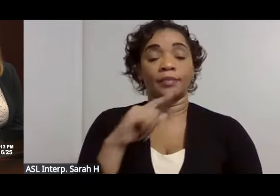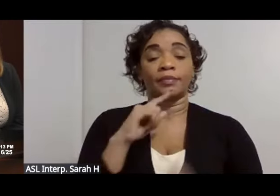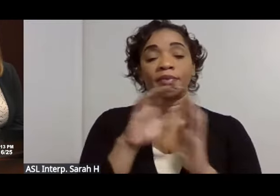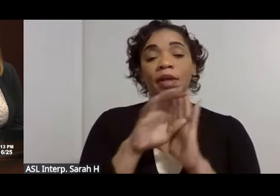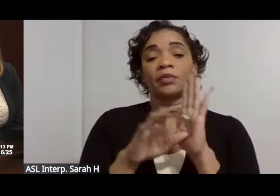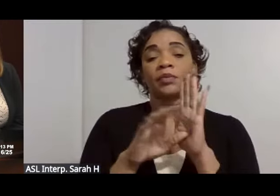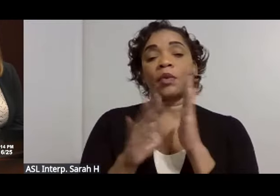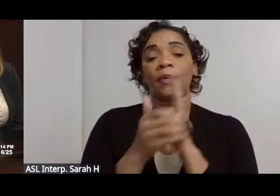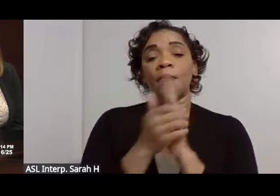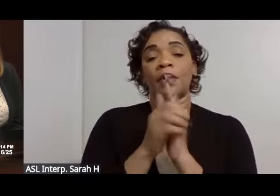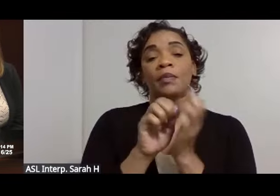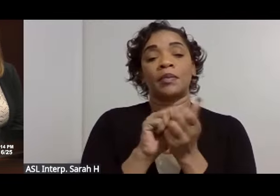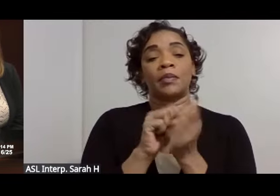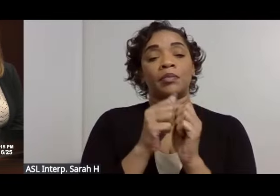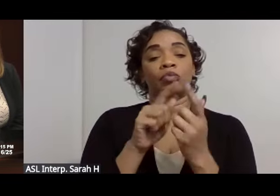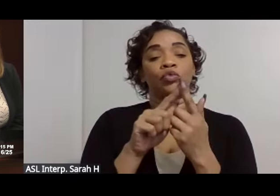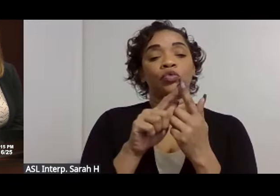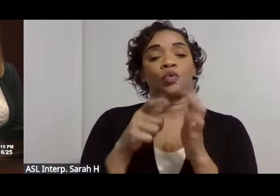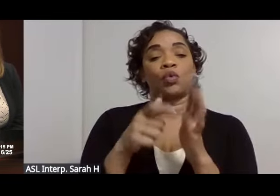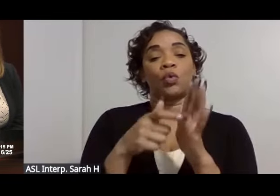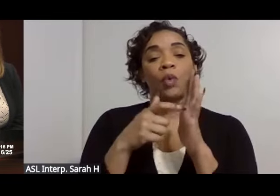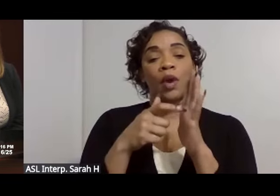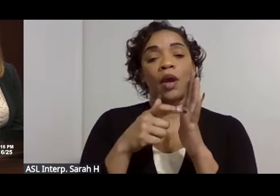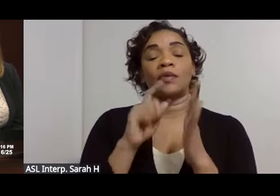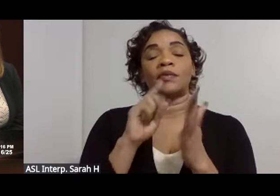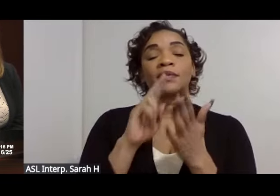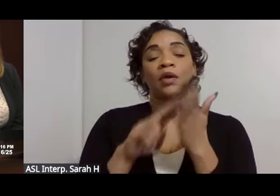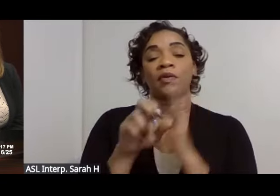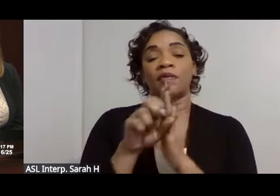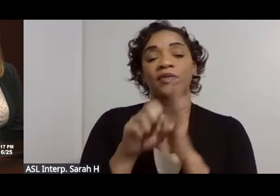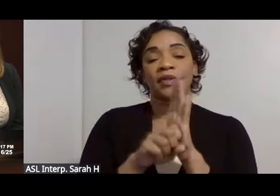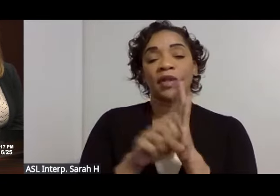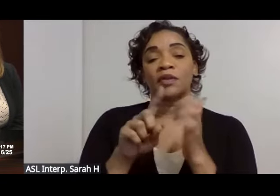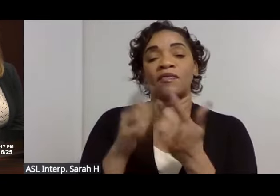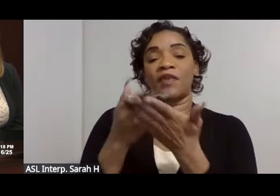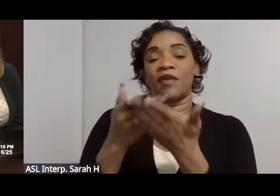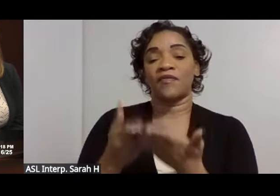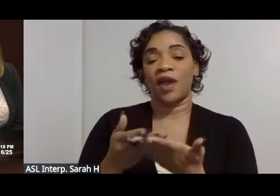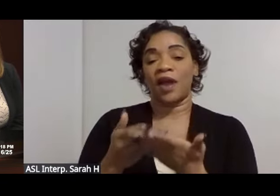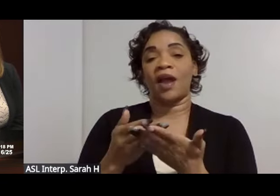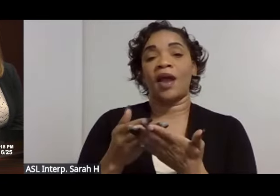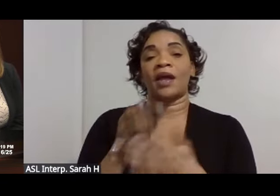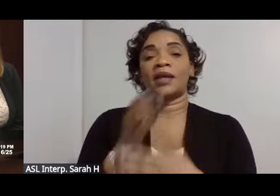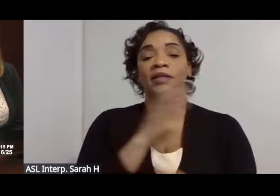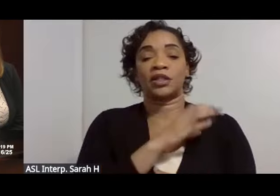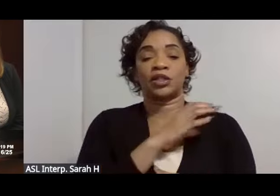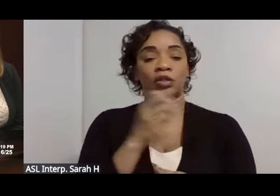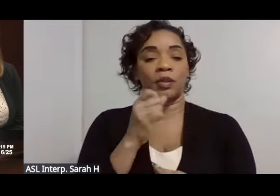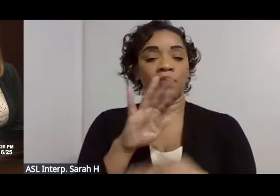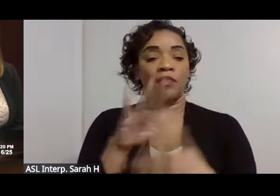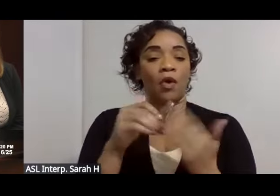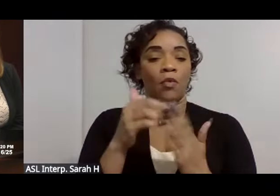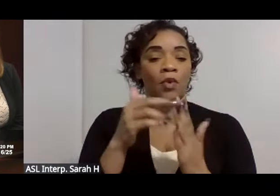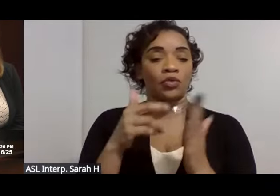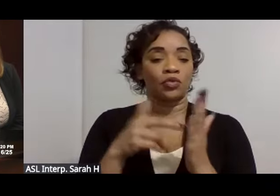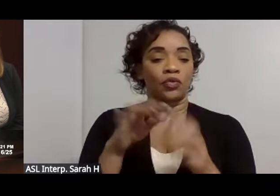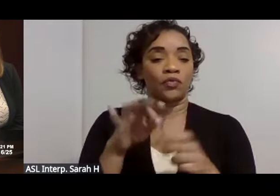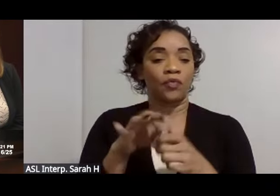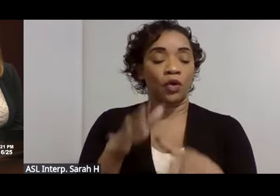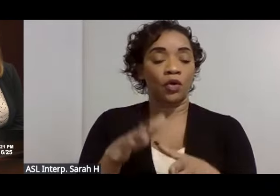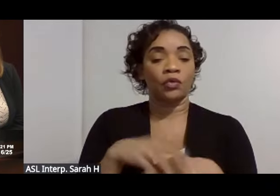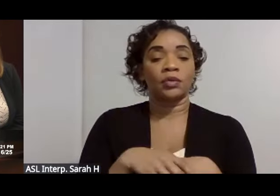State verify citizenship of all registered voters, document citizenship, remove non-citizens using governmental records, and maintain